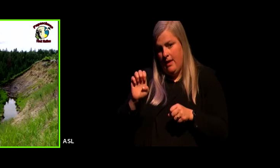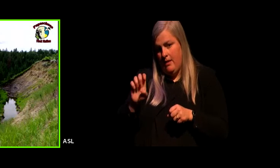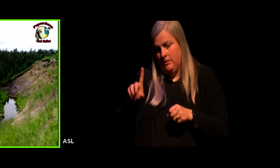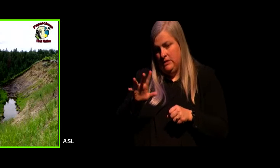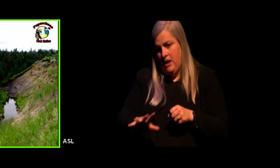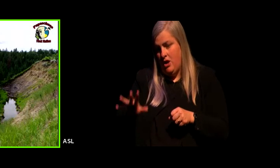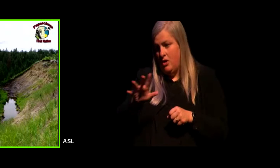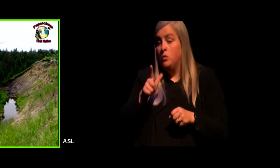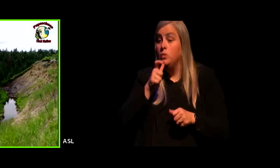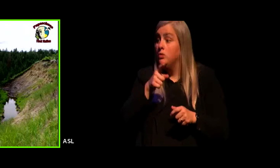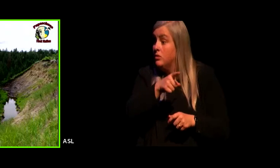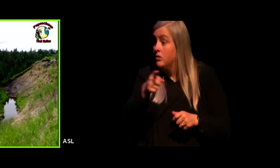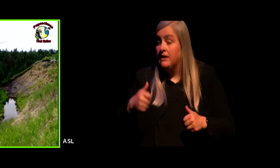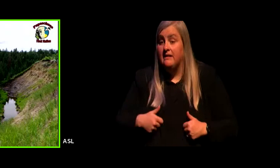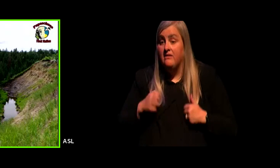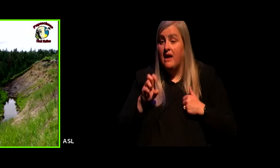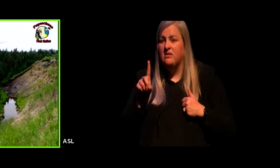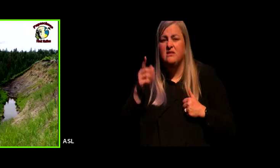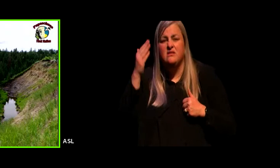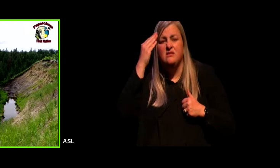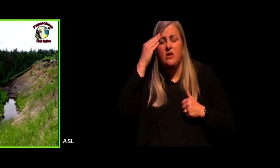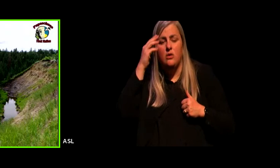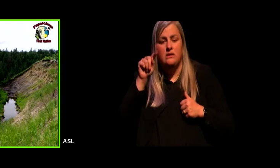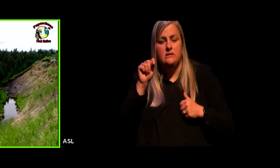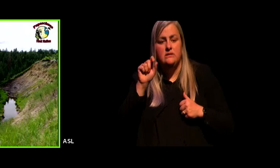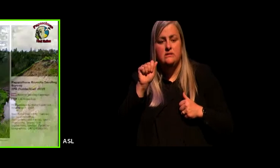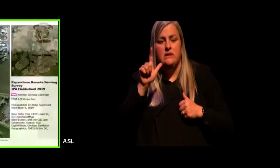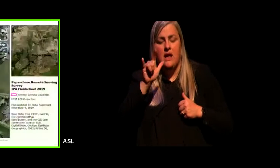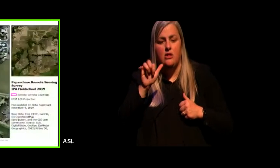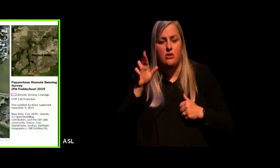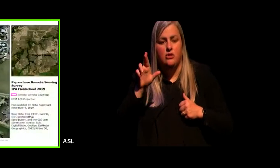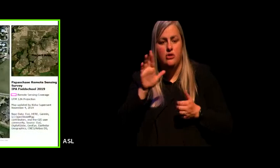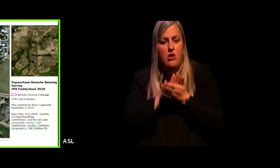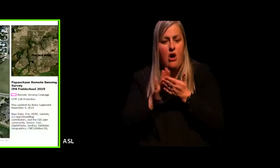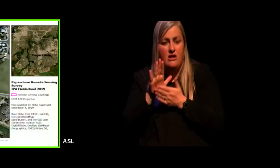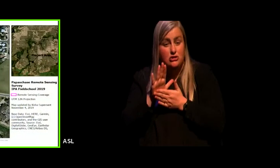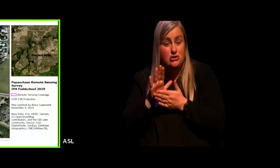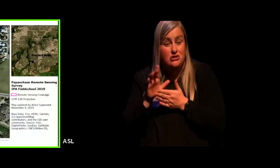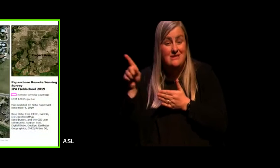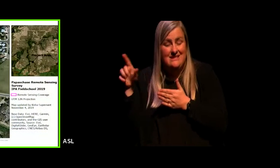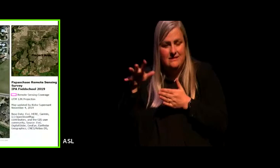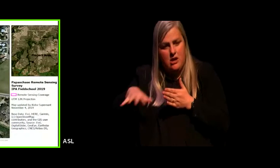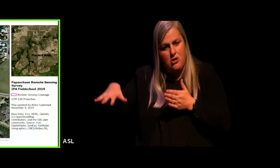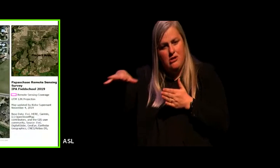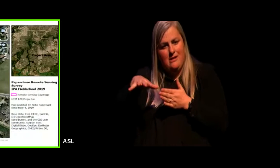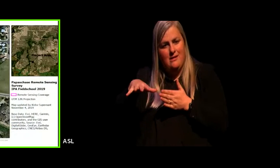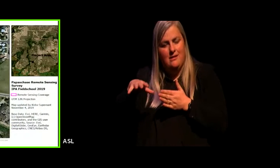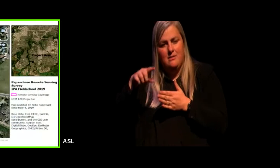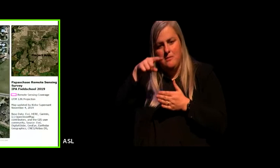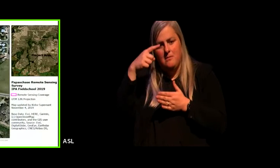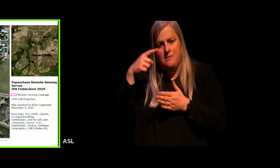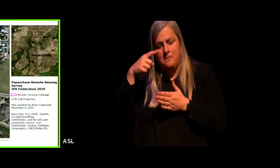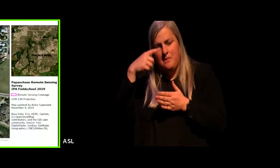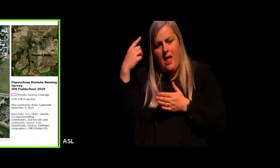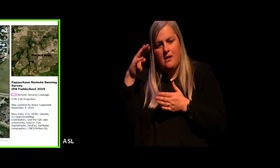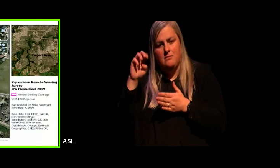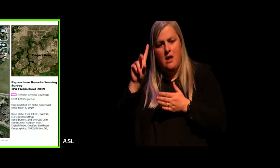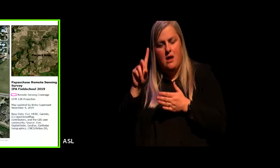are in Edmonton, it's behind the Taylor College and Seminary on Black Mud Creek, just down south